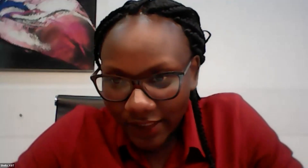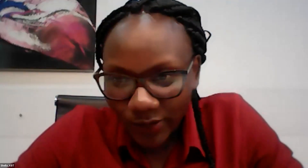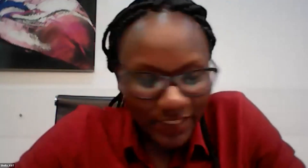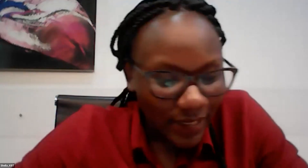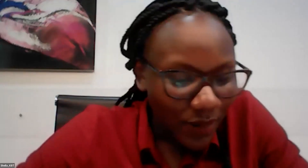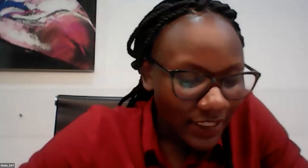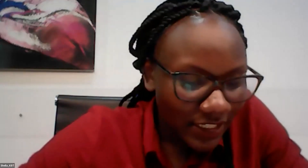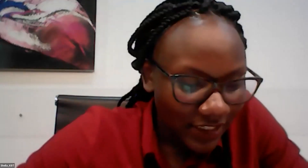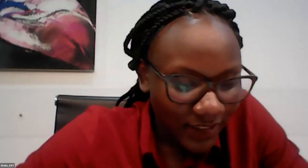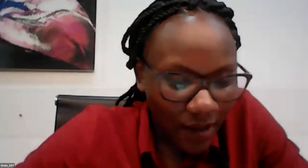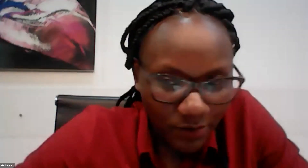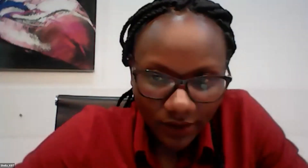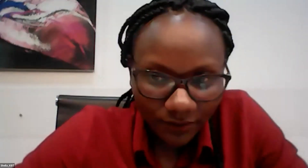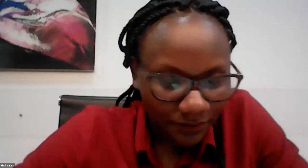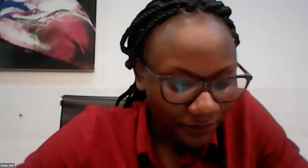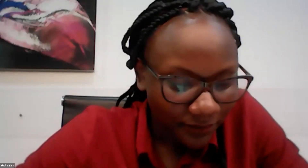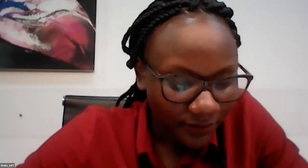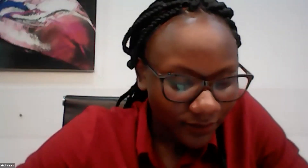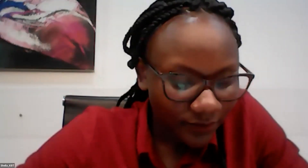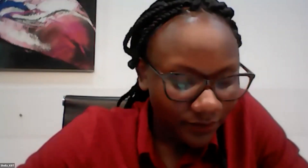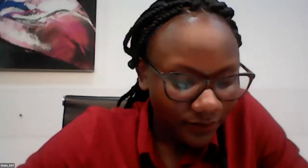I'd like to get some adjectives coming.